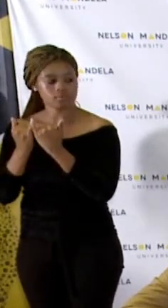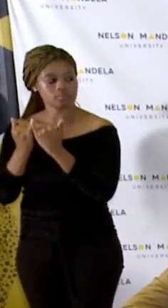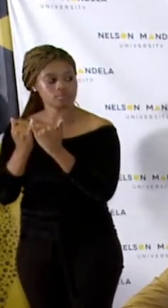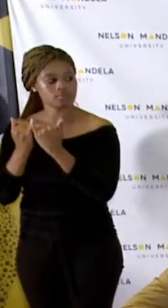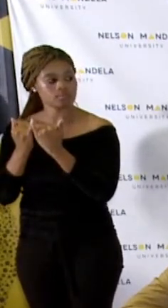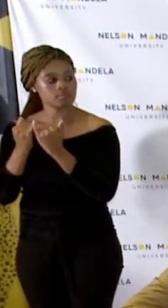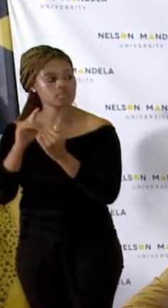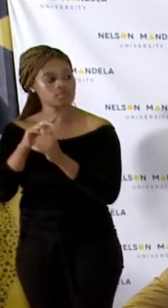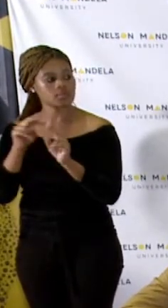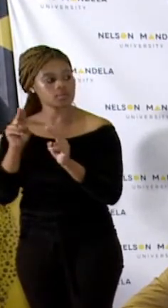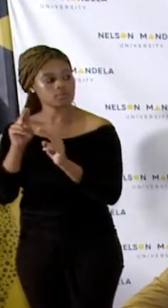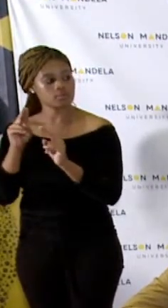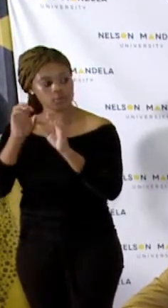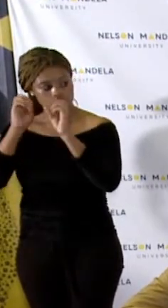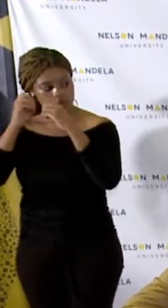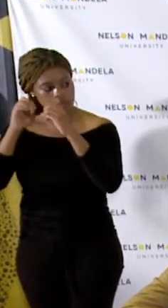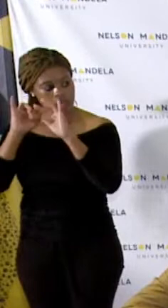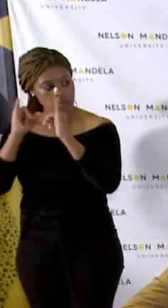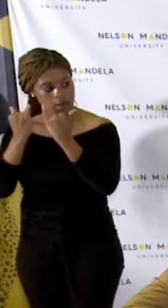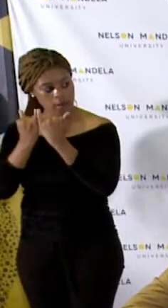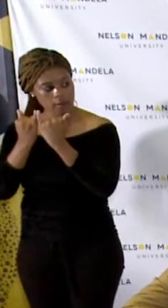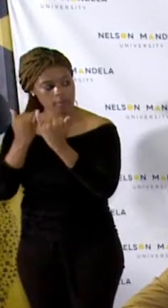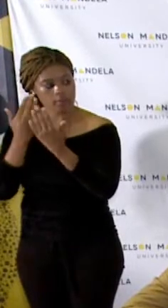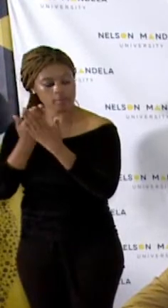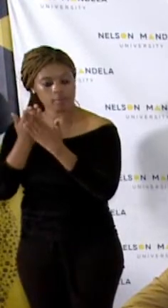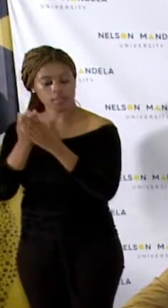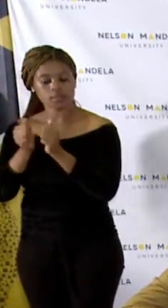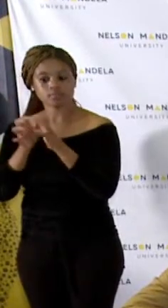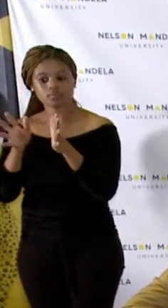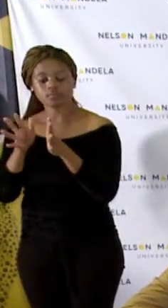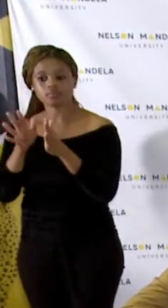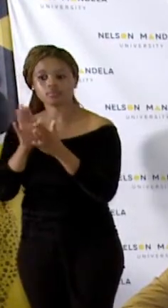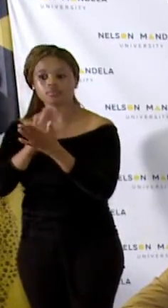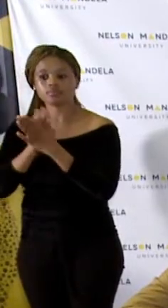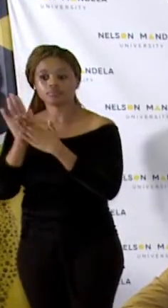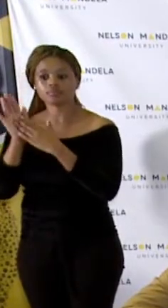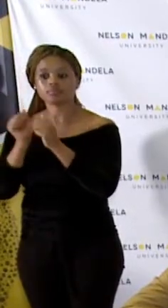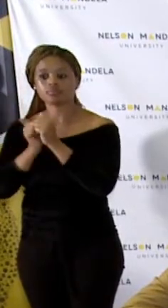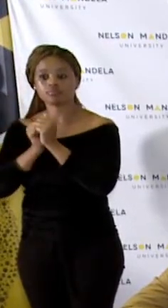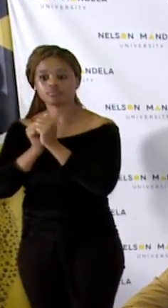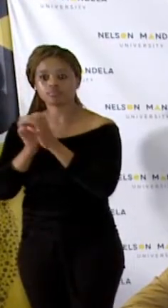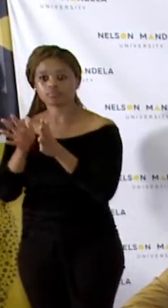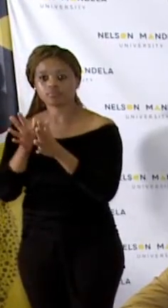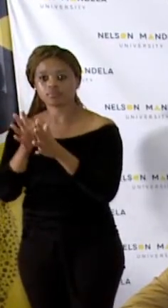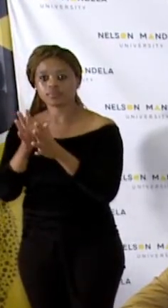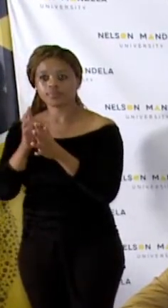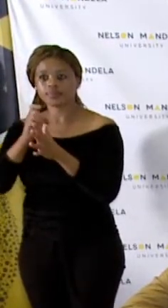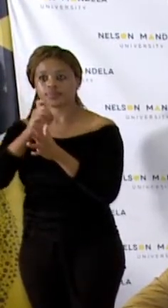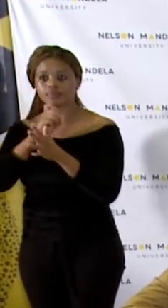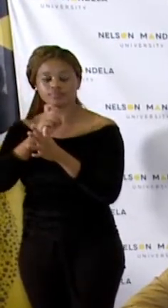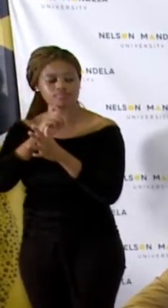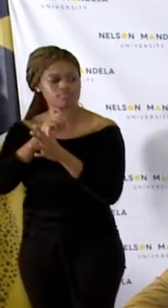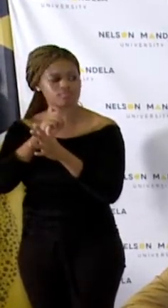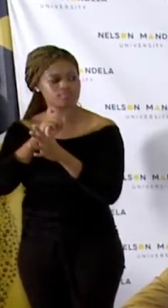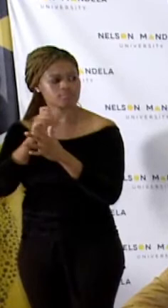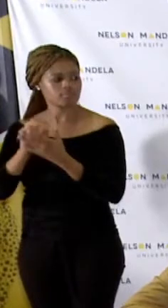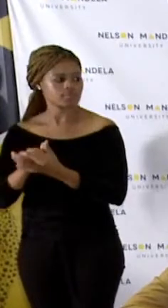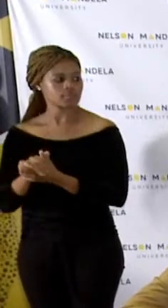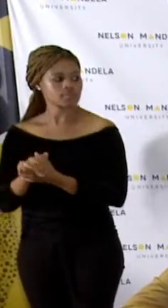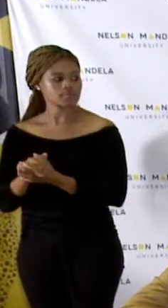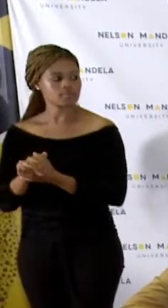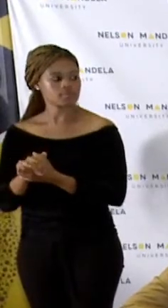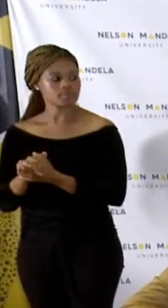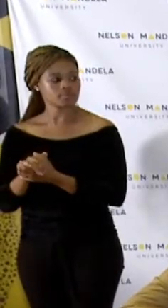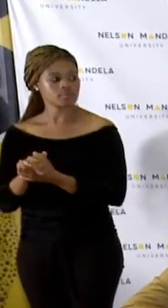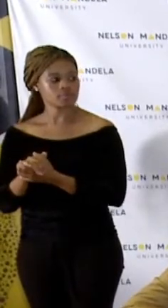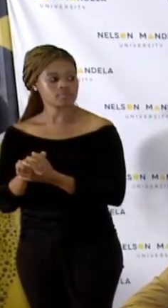non-Google company, some new startup might start and indeed start doing, using, or exploiting that